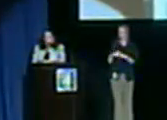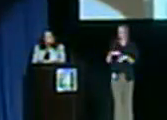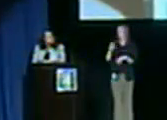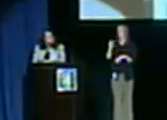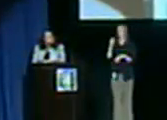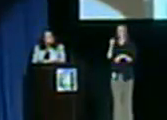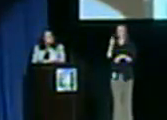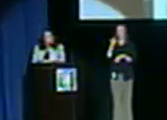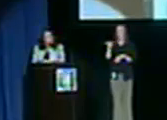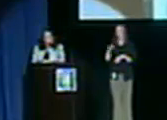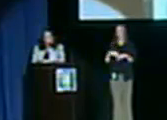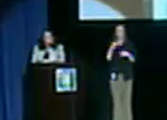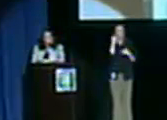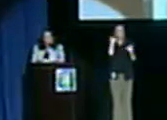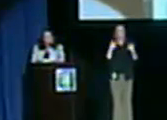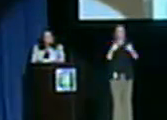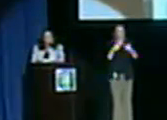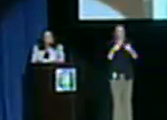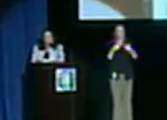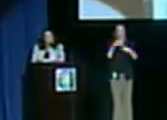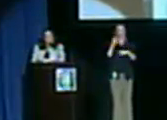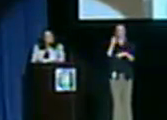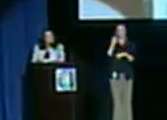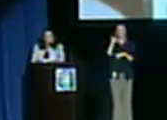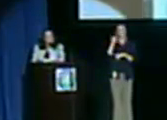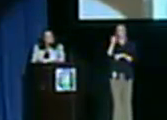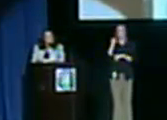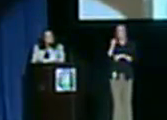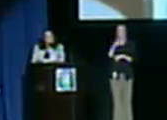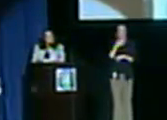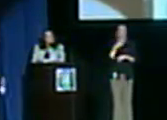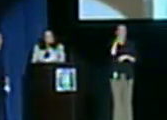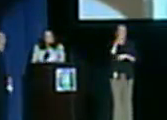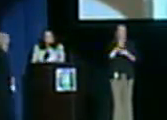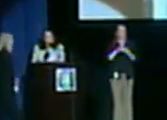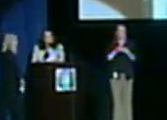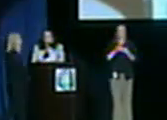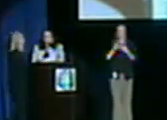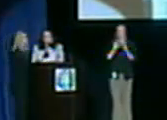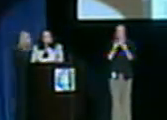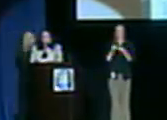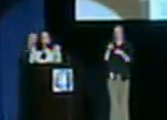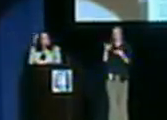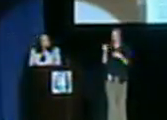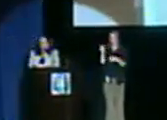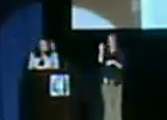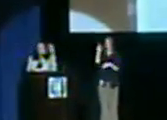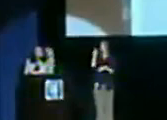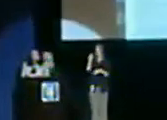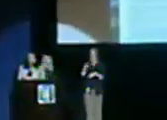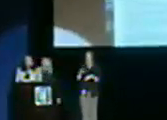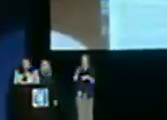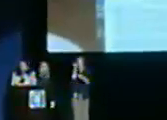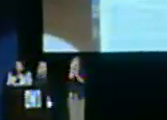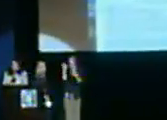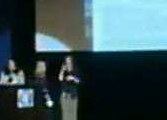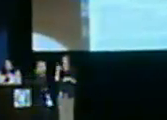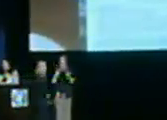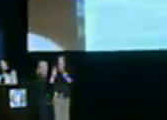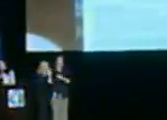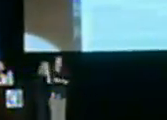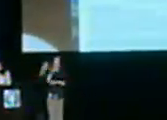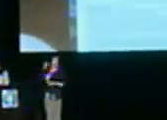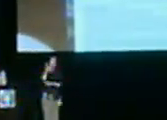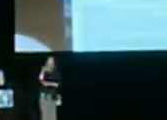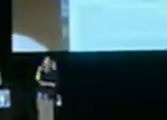have a representative from Edison. And I think with the Sanitary District, I know you wanted to give some information when people do go back to their homes.